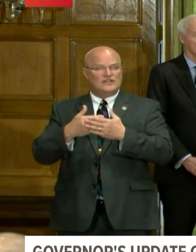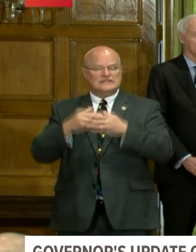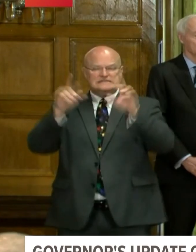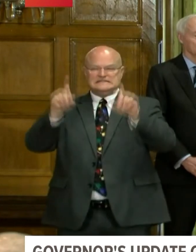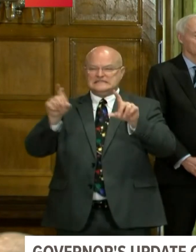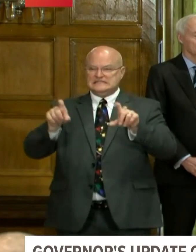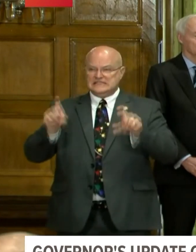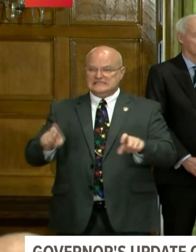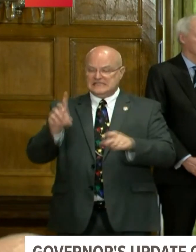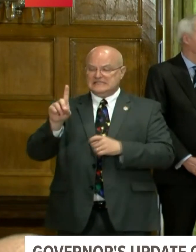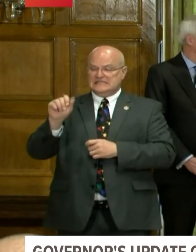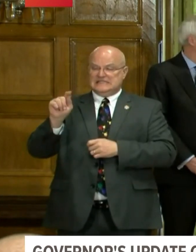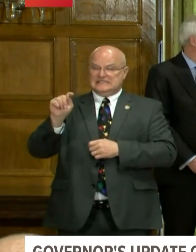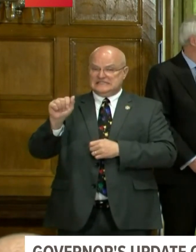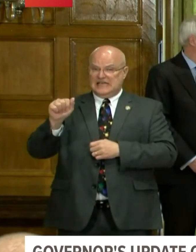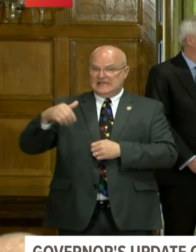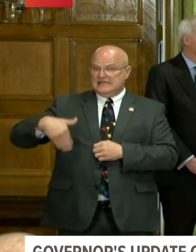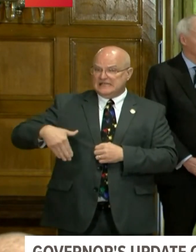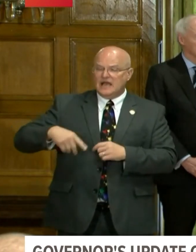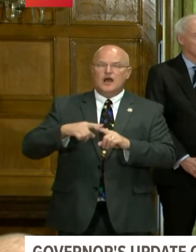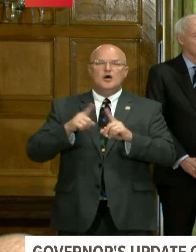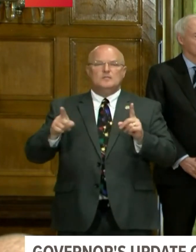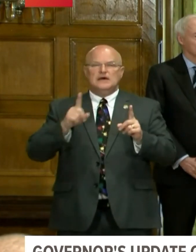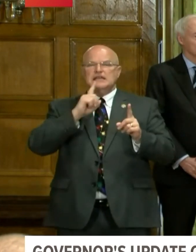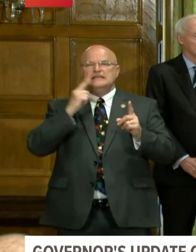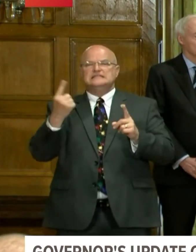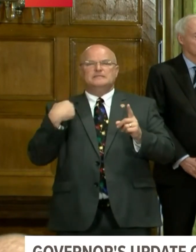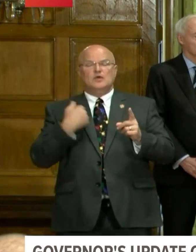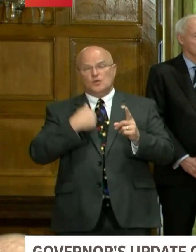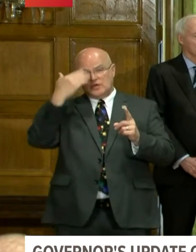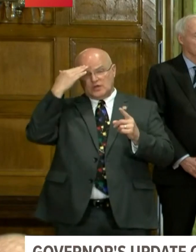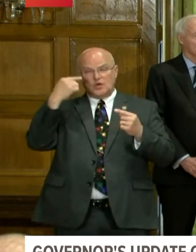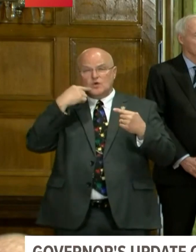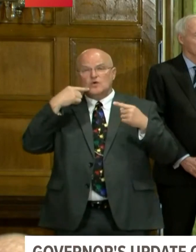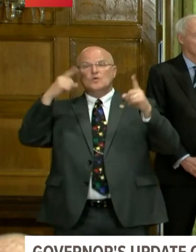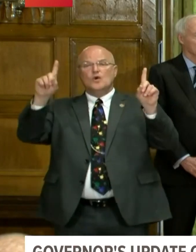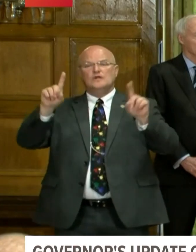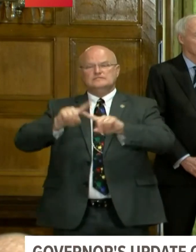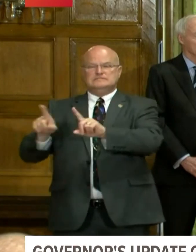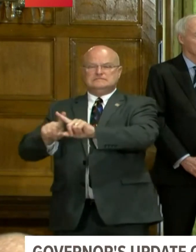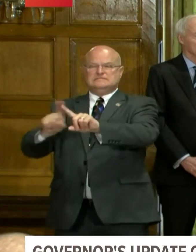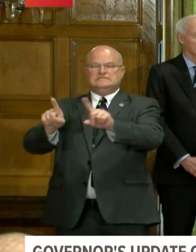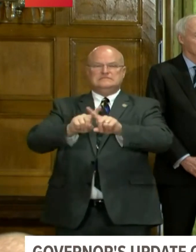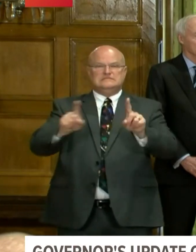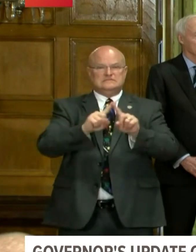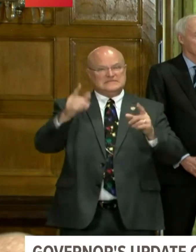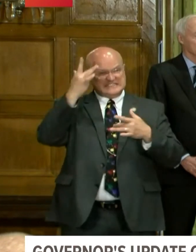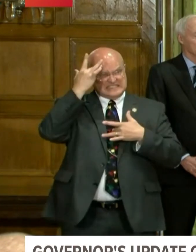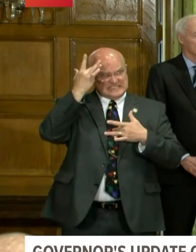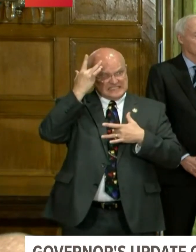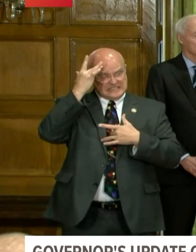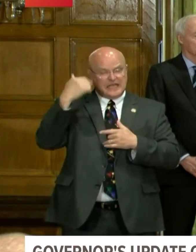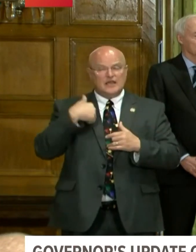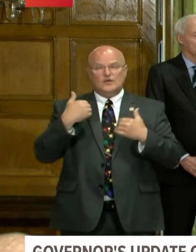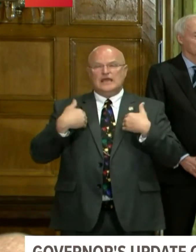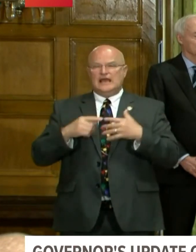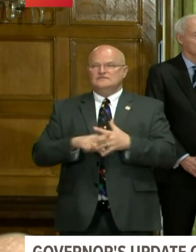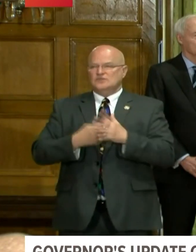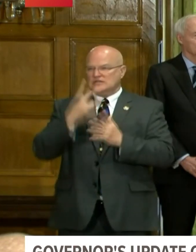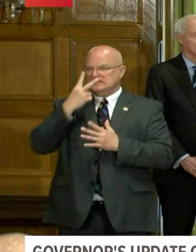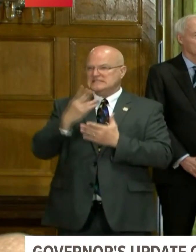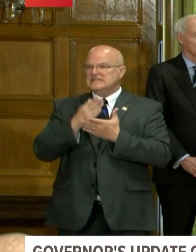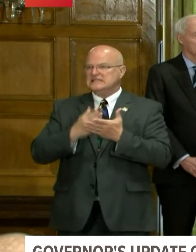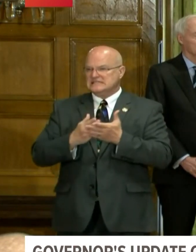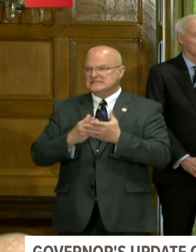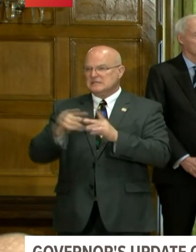trials data out on this, but it is a strategy that we know works for a number of different infectious diseases, and we have started to see